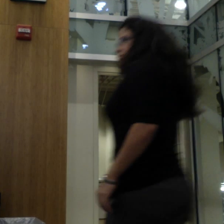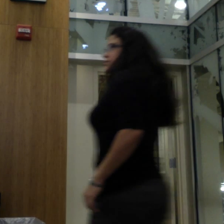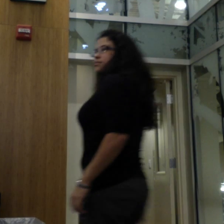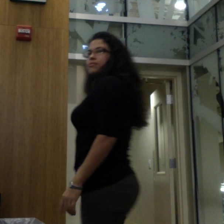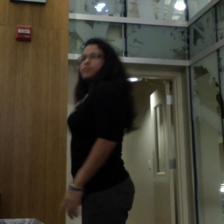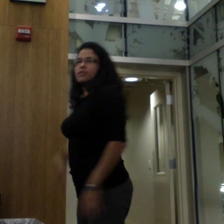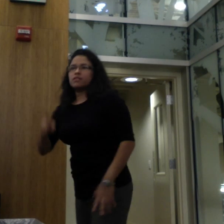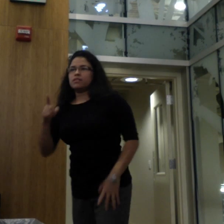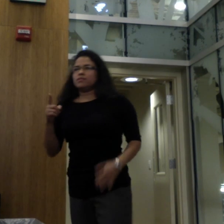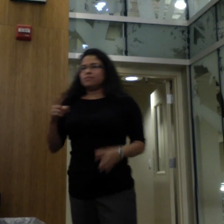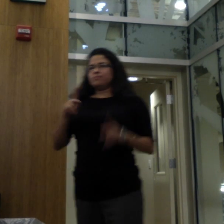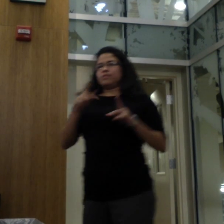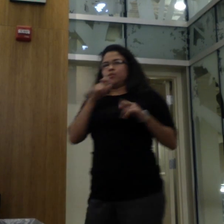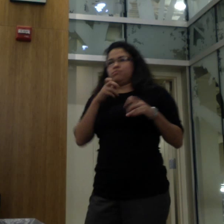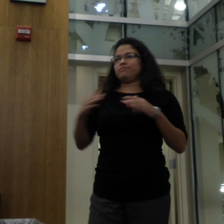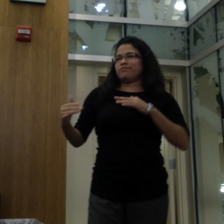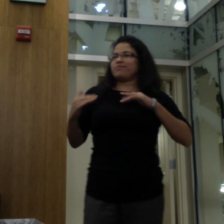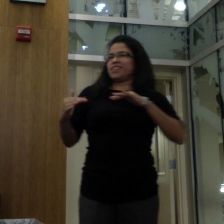Civil unrest.